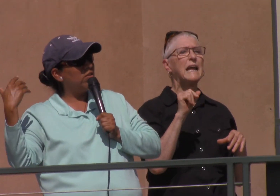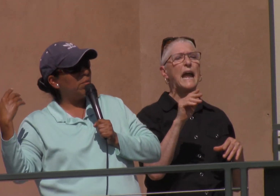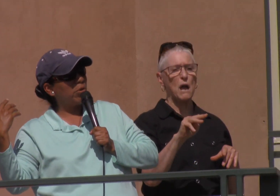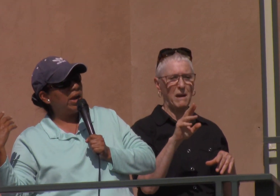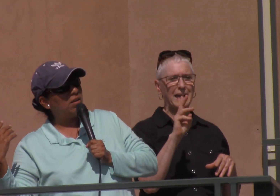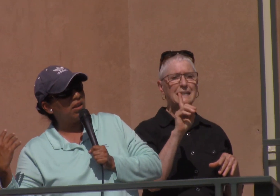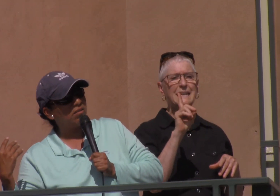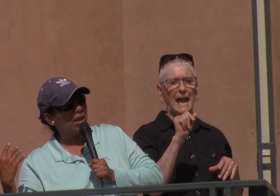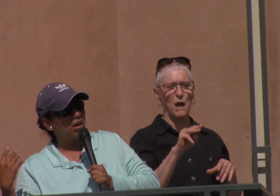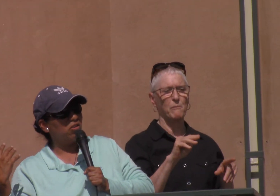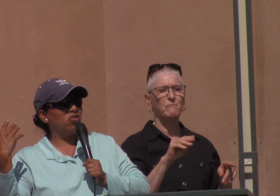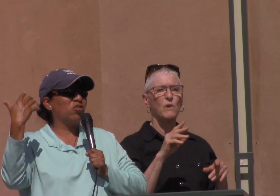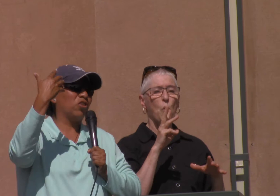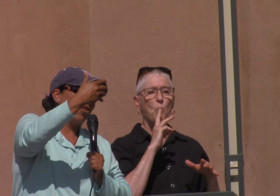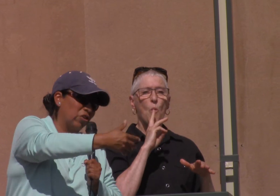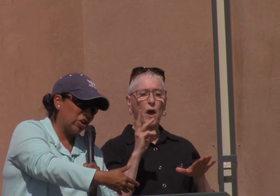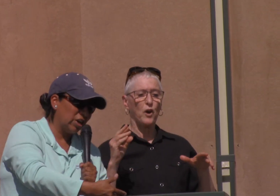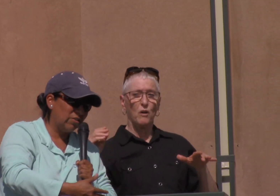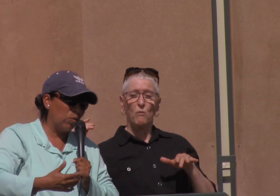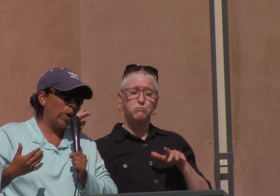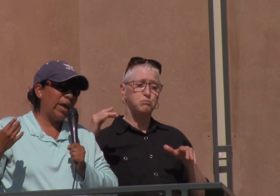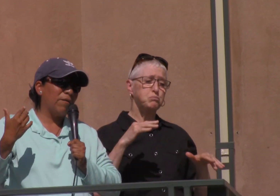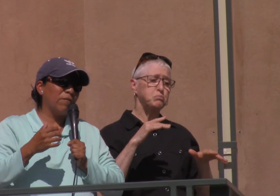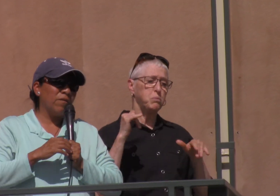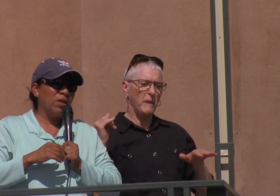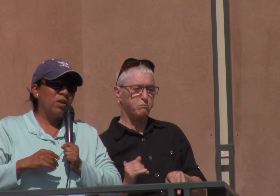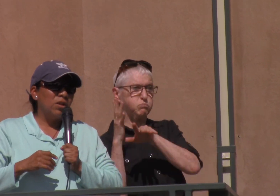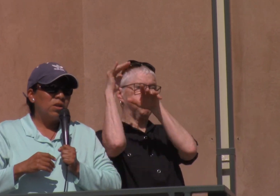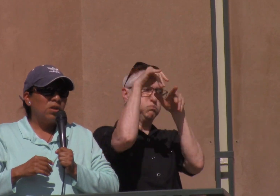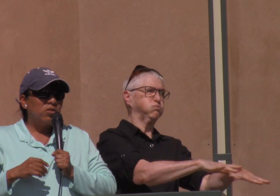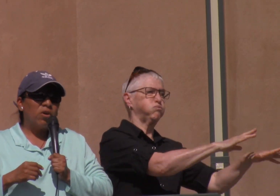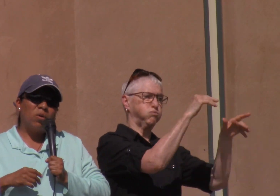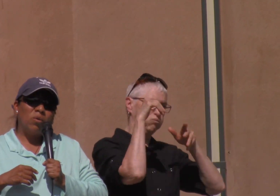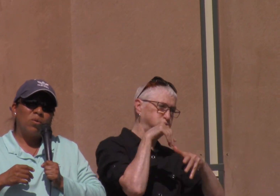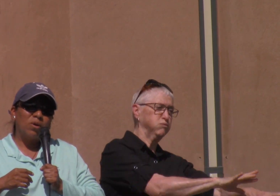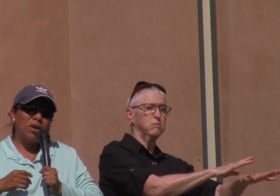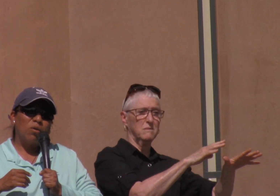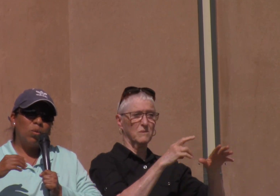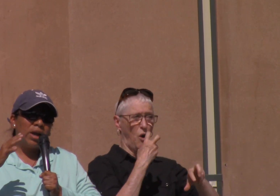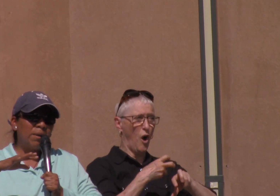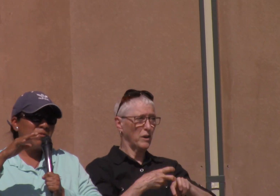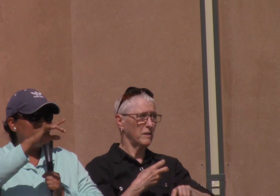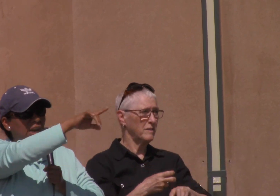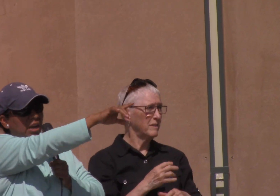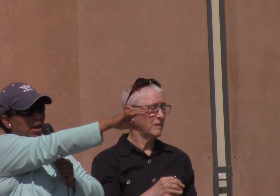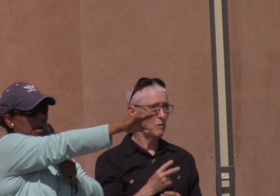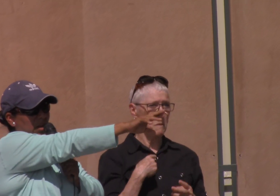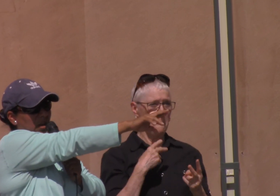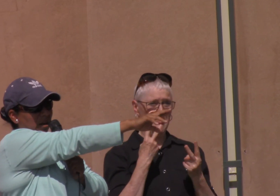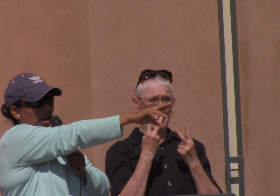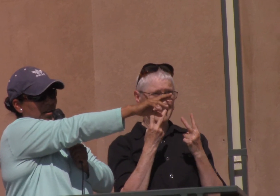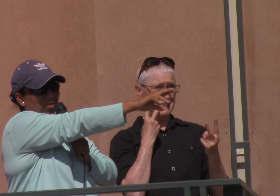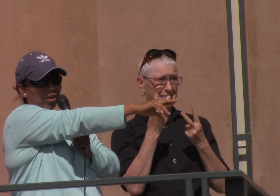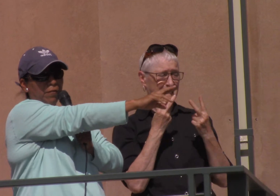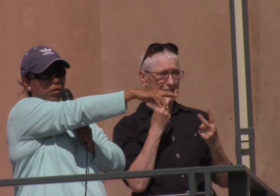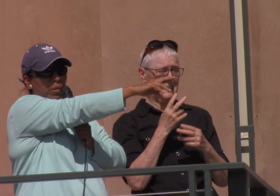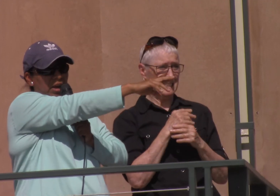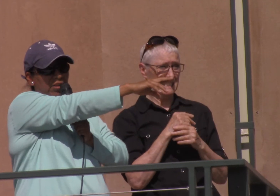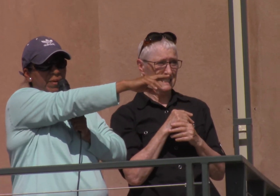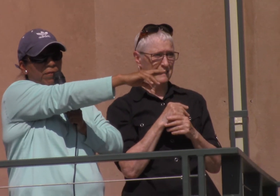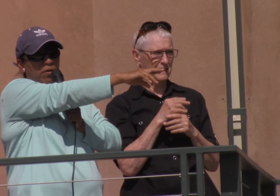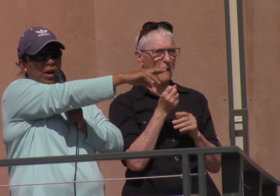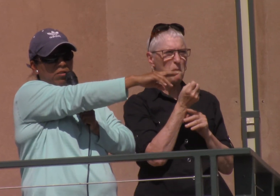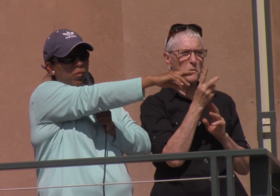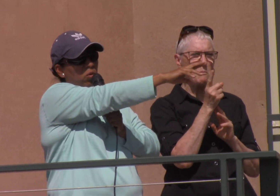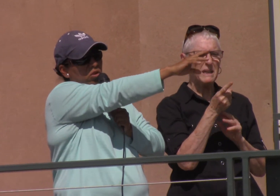then once it breaks, it's like a surge. It's a wave. So what I'm seeing, and I took a few